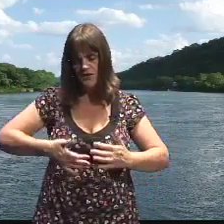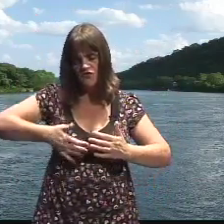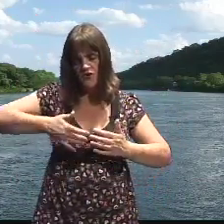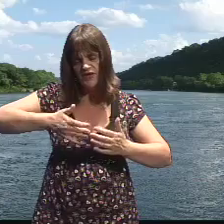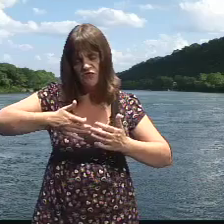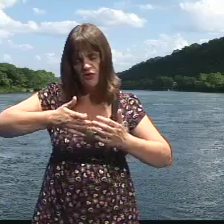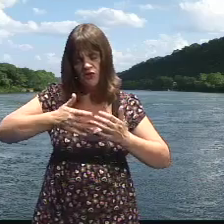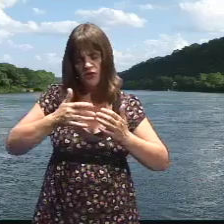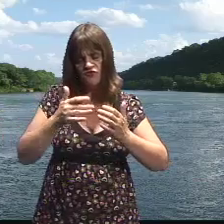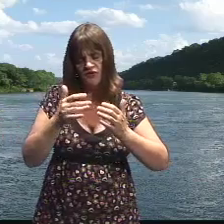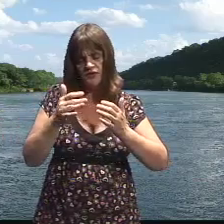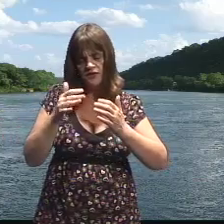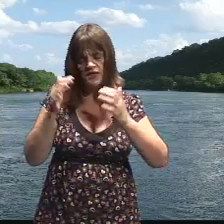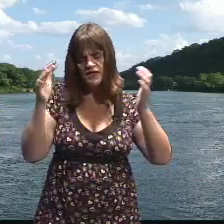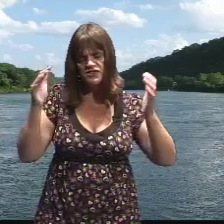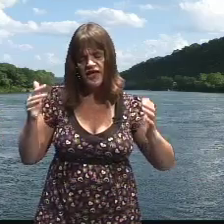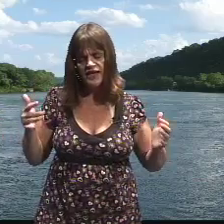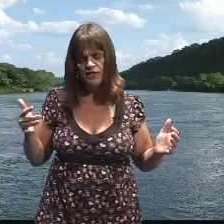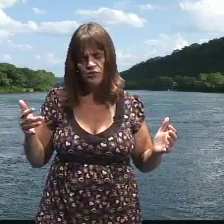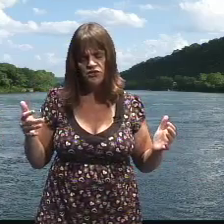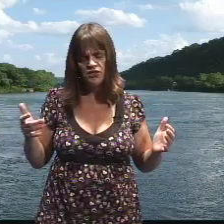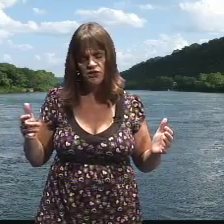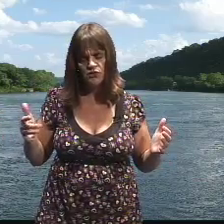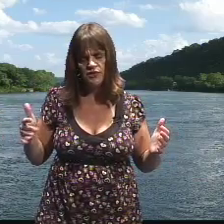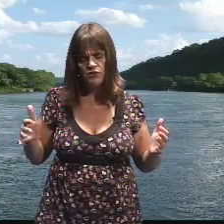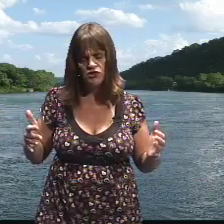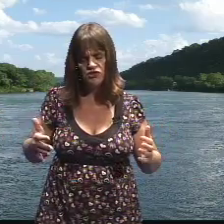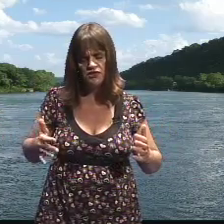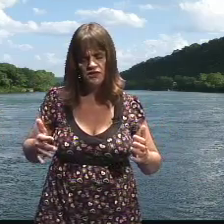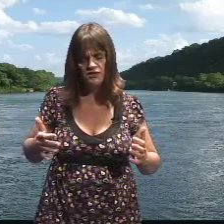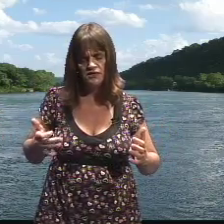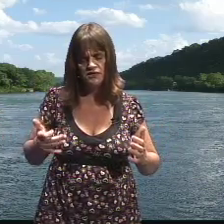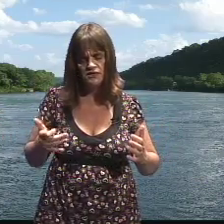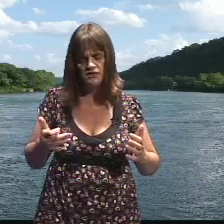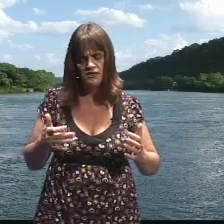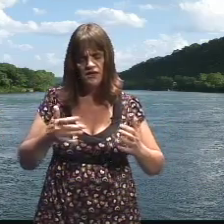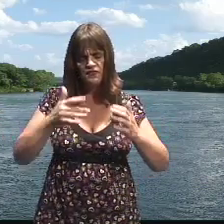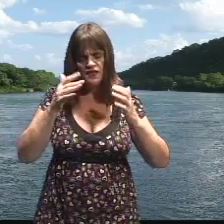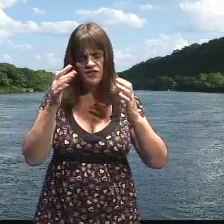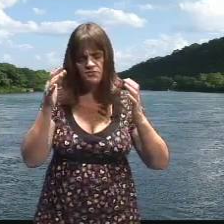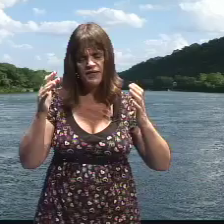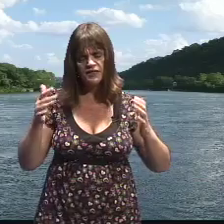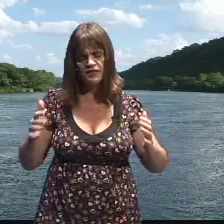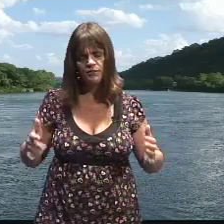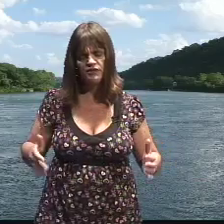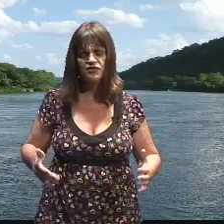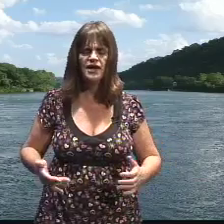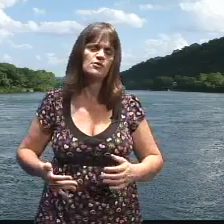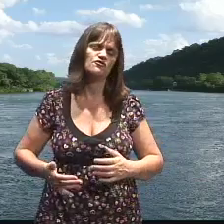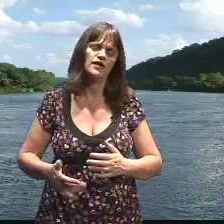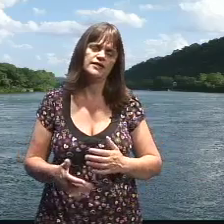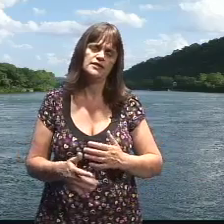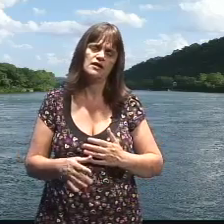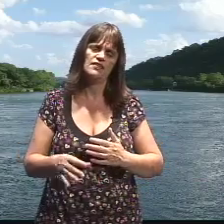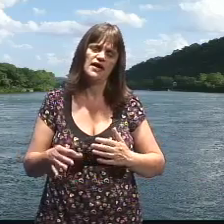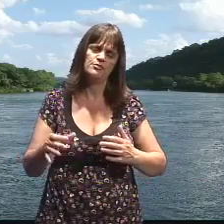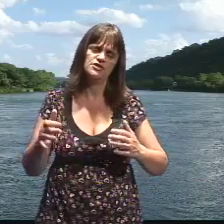For if what you are feeling is any particular emotion, then spend a little bit of time reflecting on that